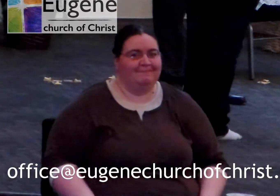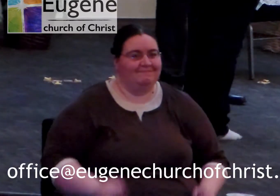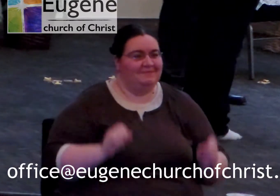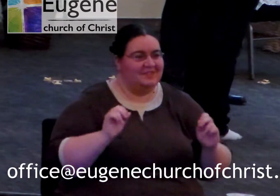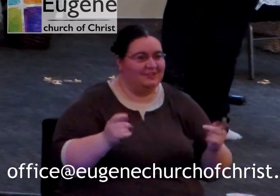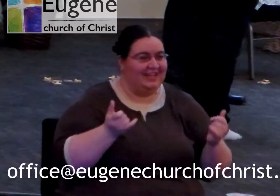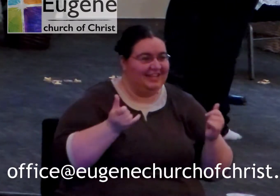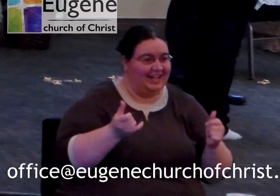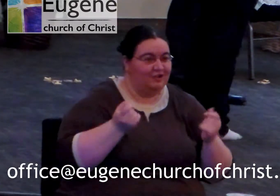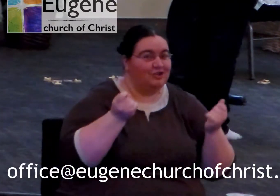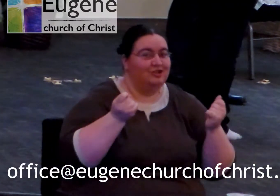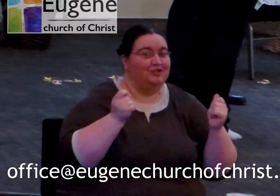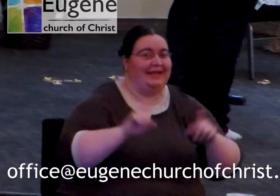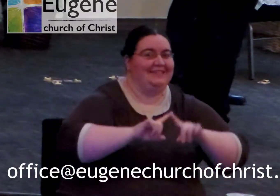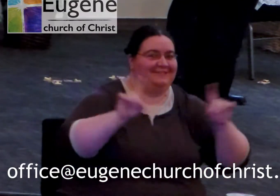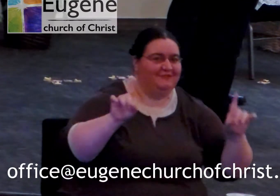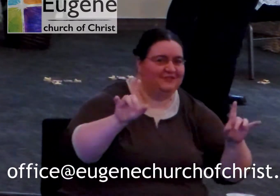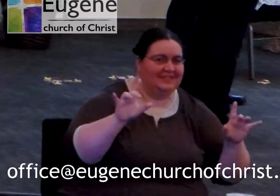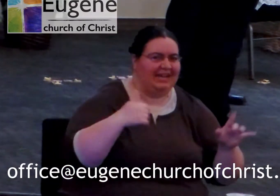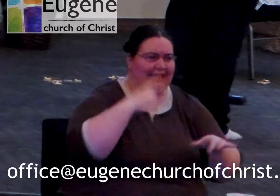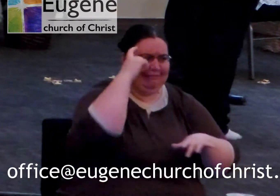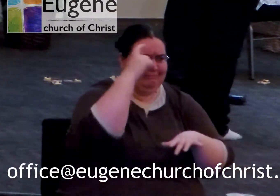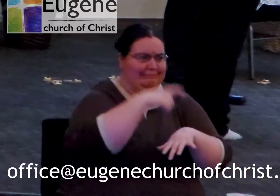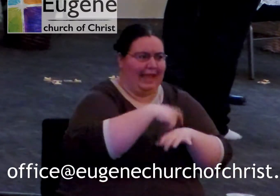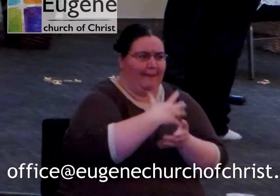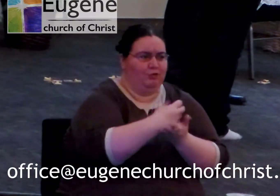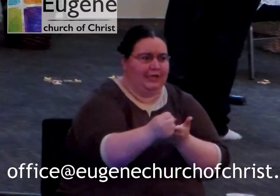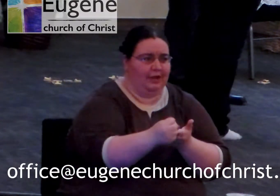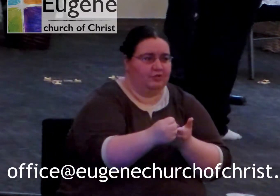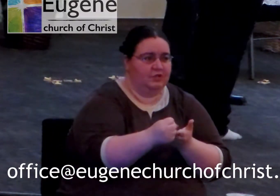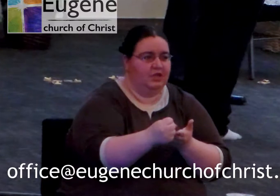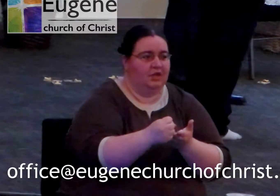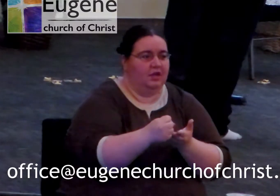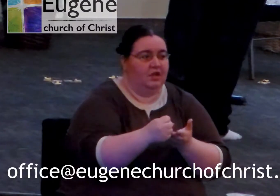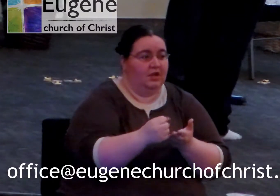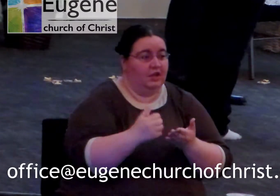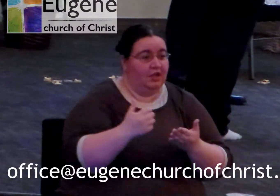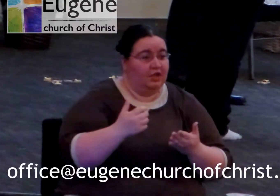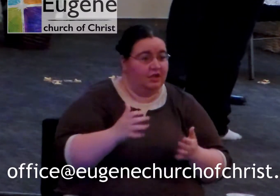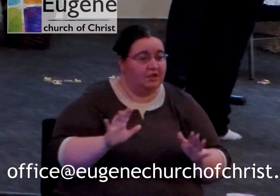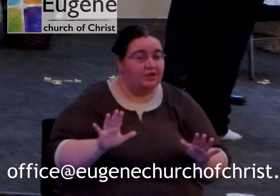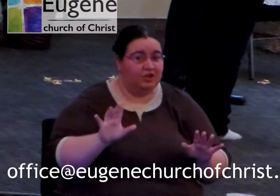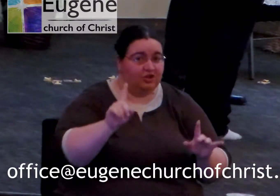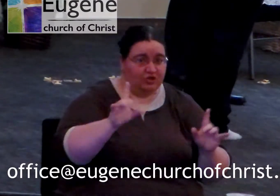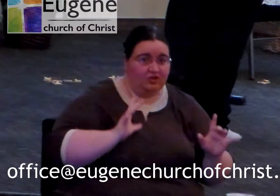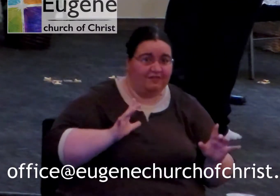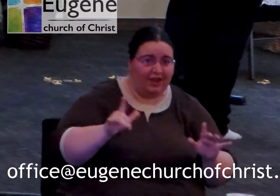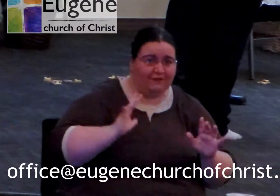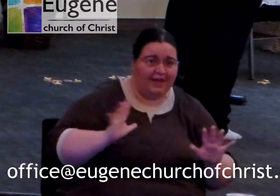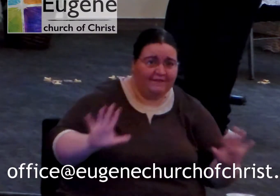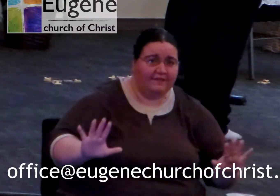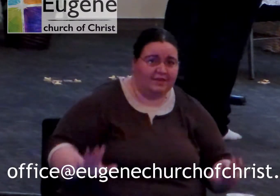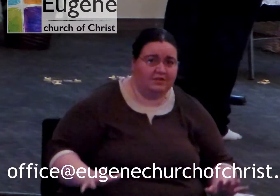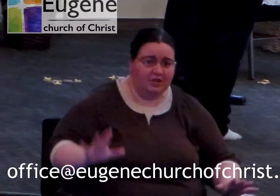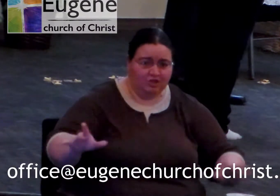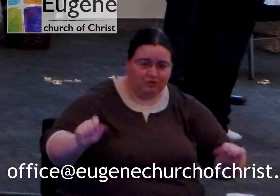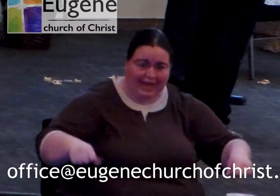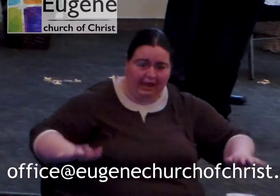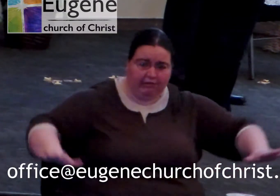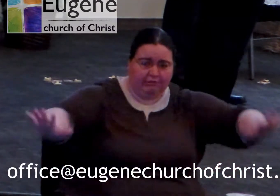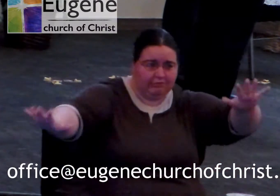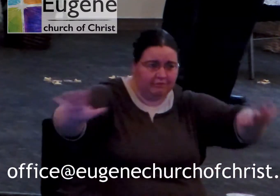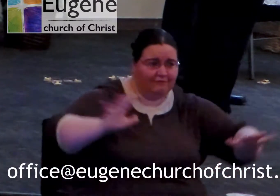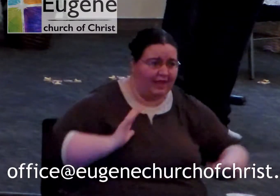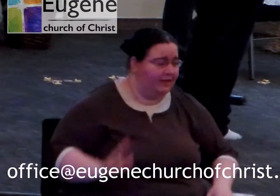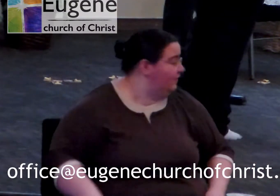I think our time is running out. My hand down. Yeah, your hands are fine. Unless you're some kind of ape guy or something. Drag your knuckles. Yeah, back of your